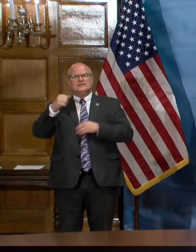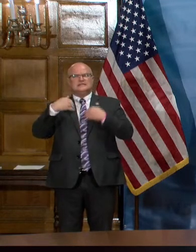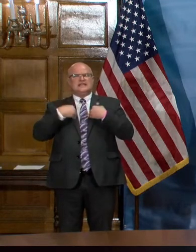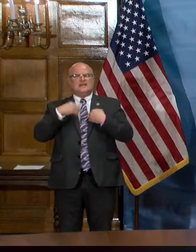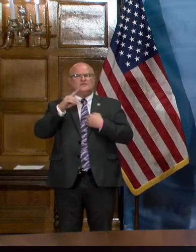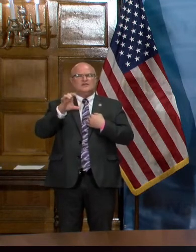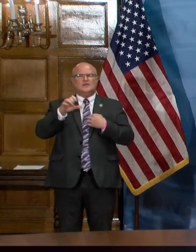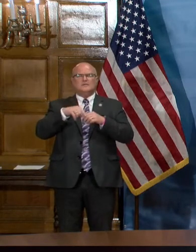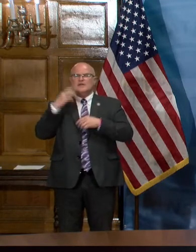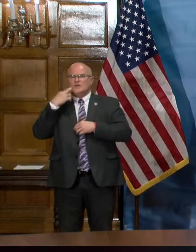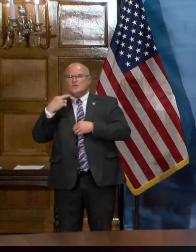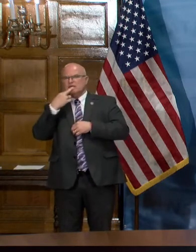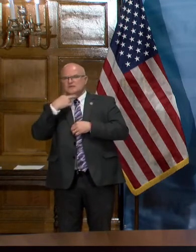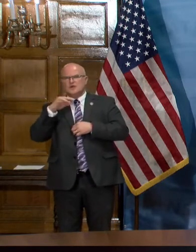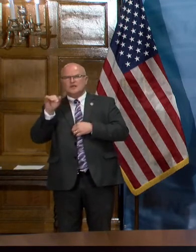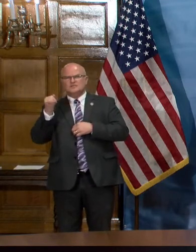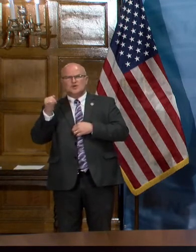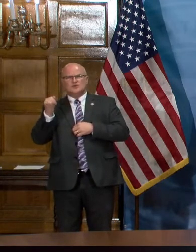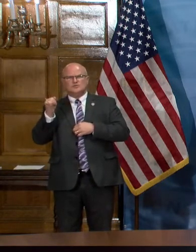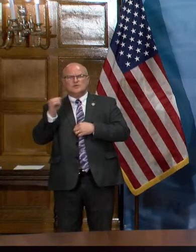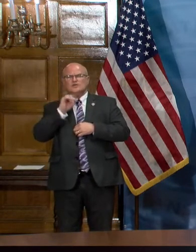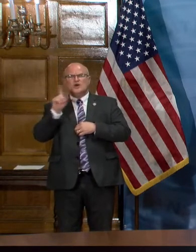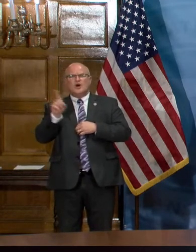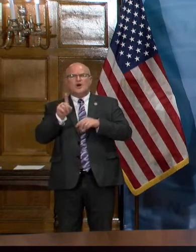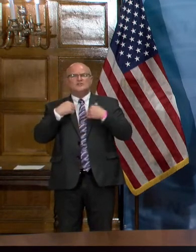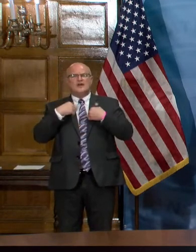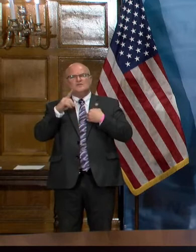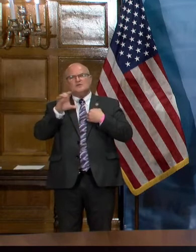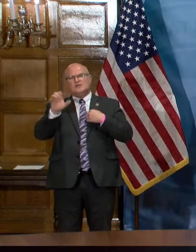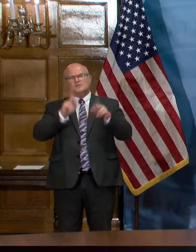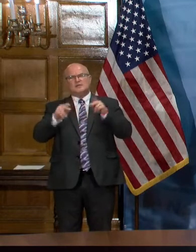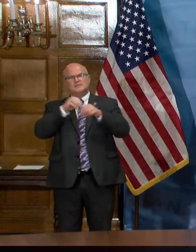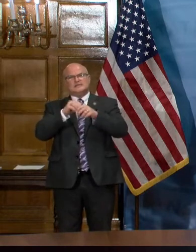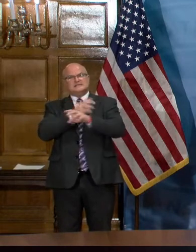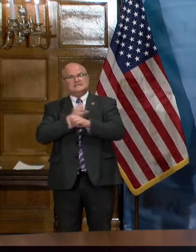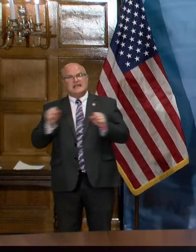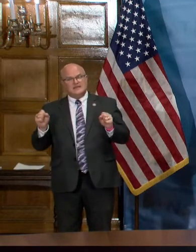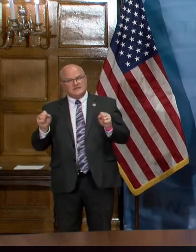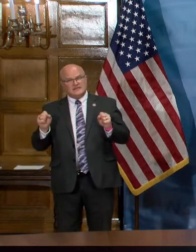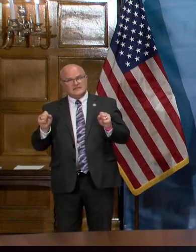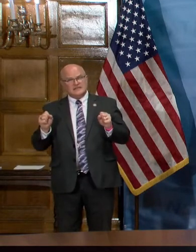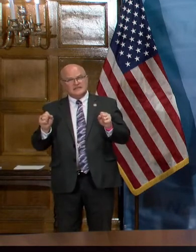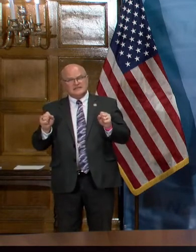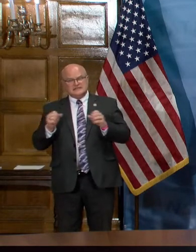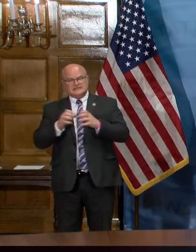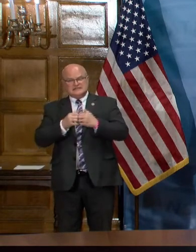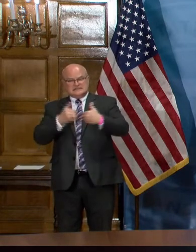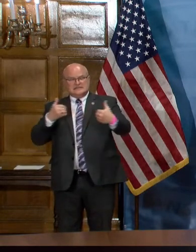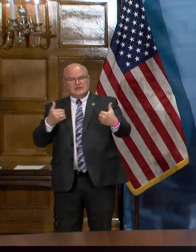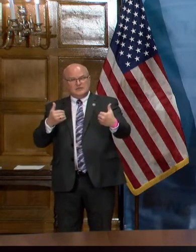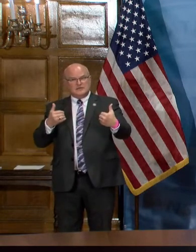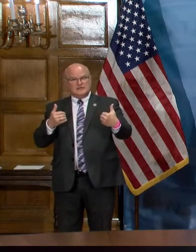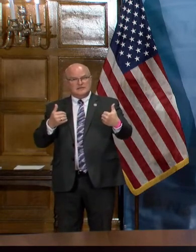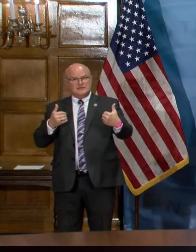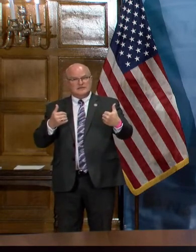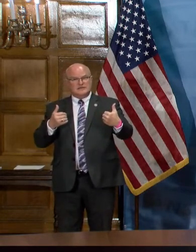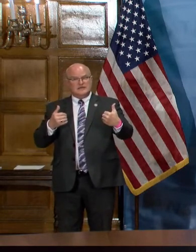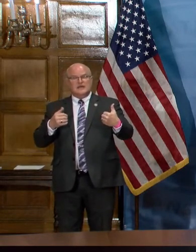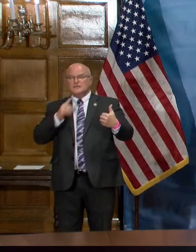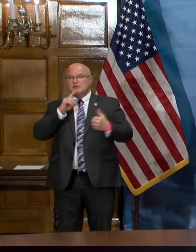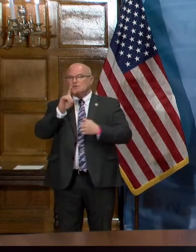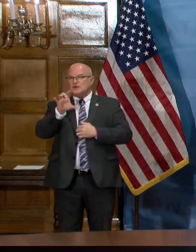restaurant on Main Street, Jonesboro, that can also put 100 people in safely distanced and